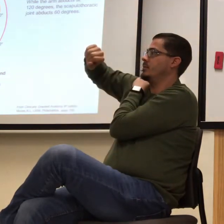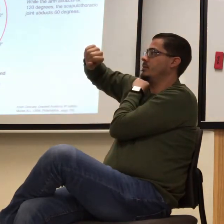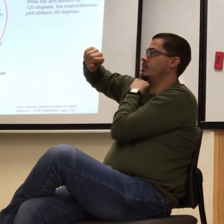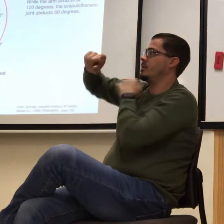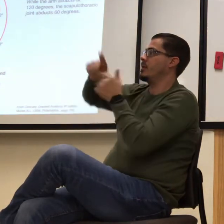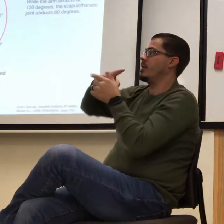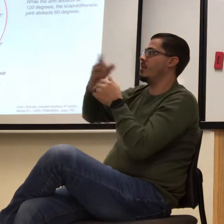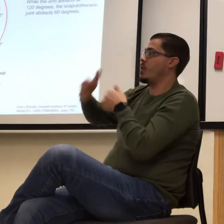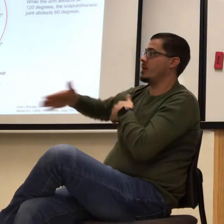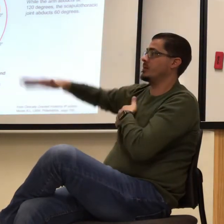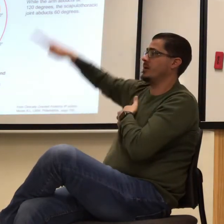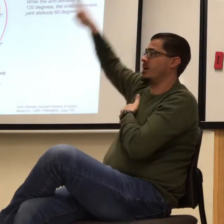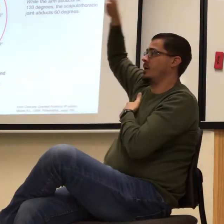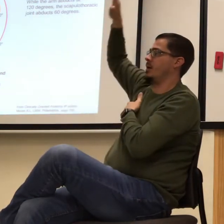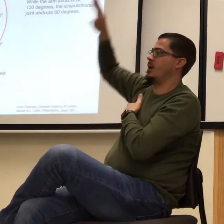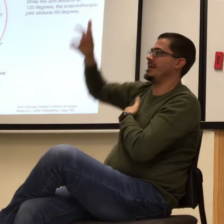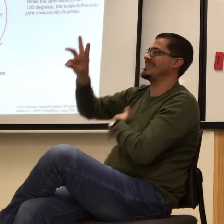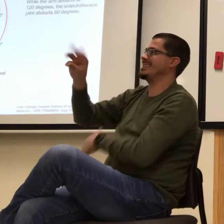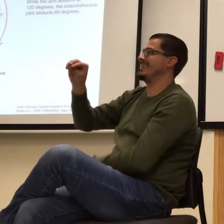and the rest, 60,